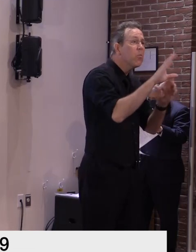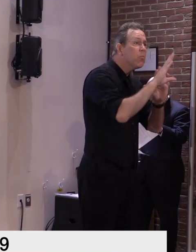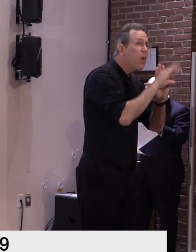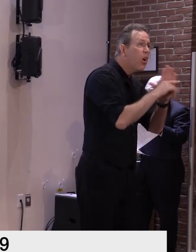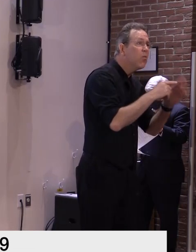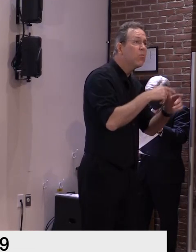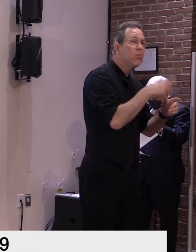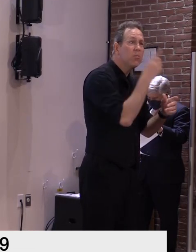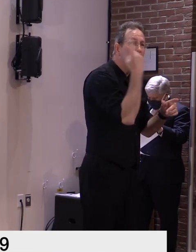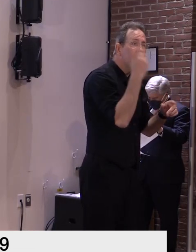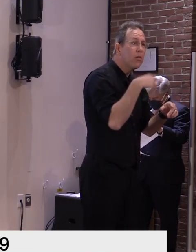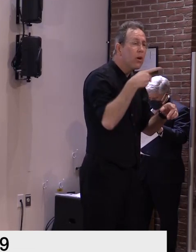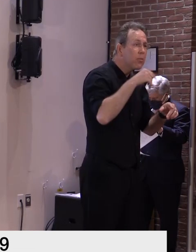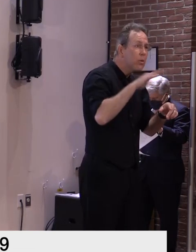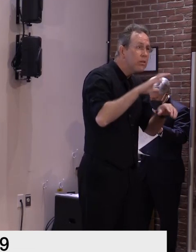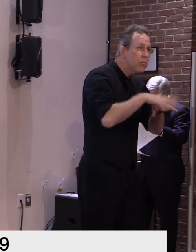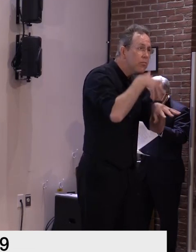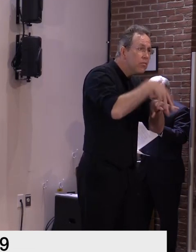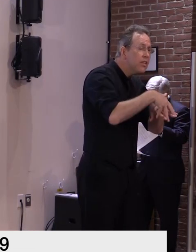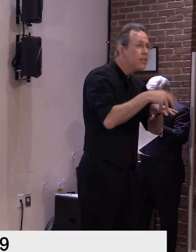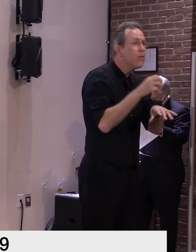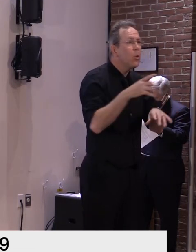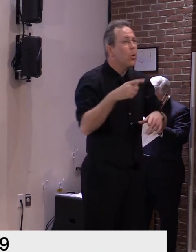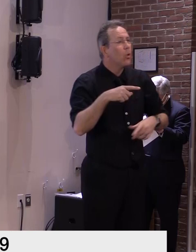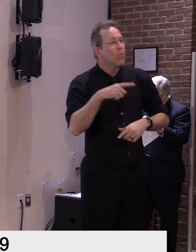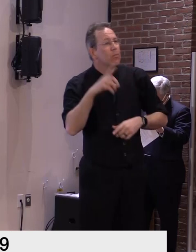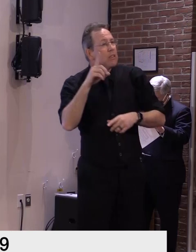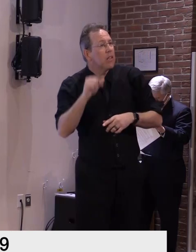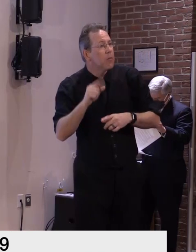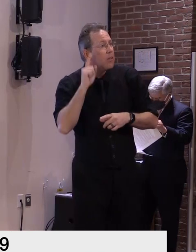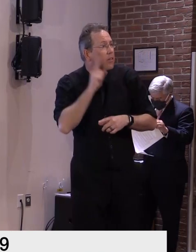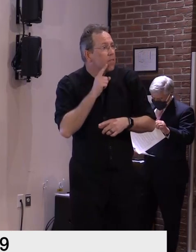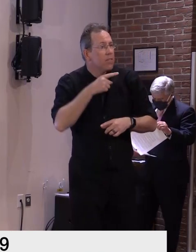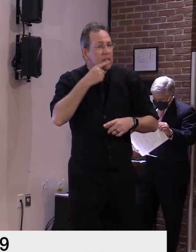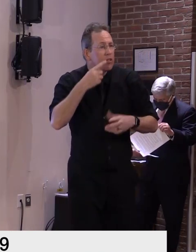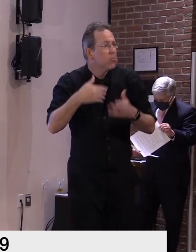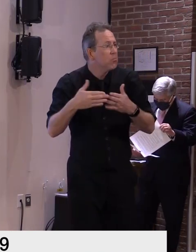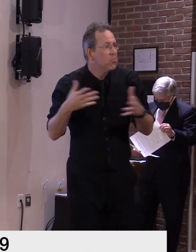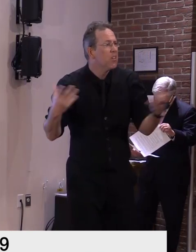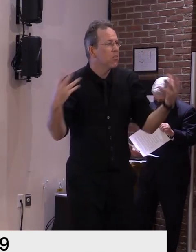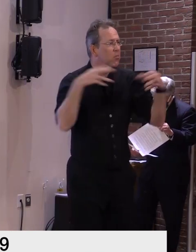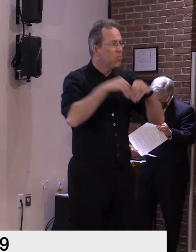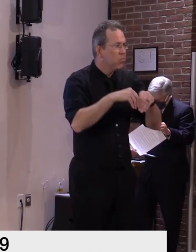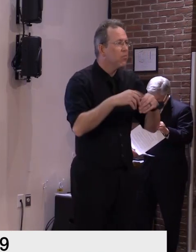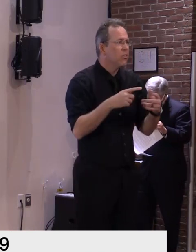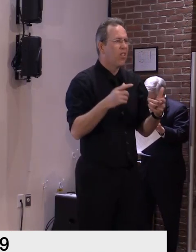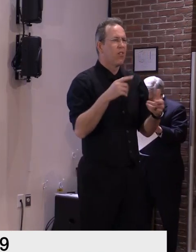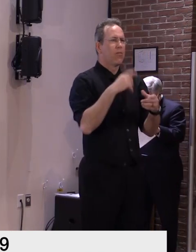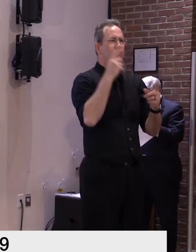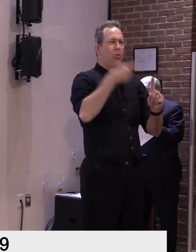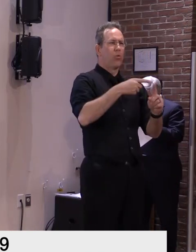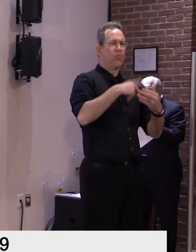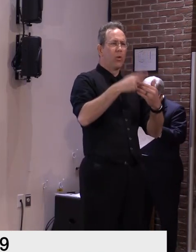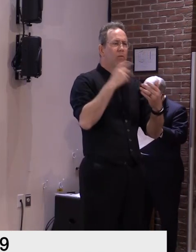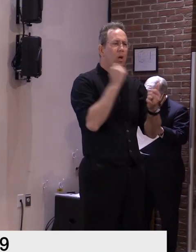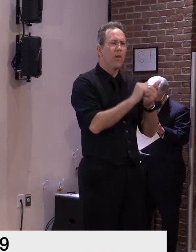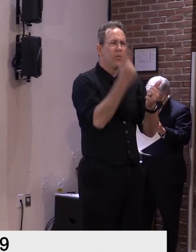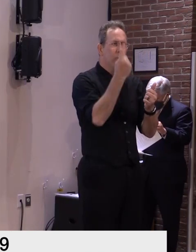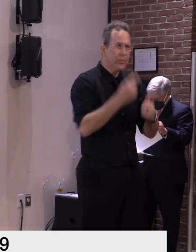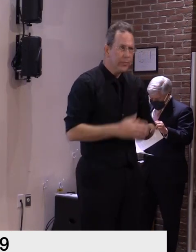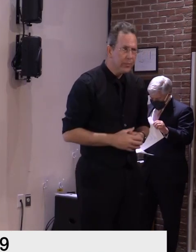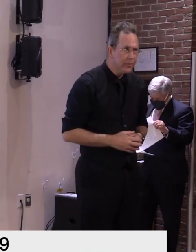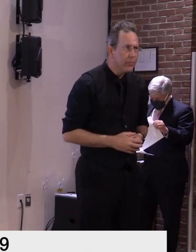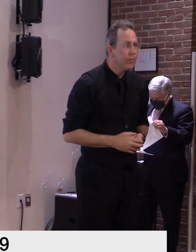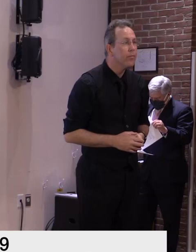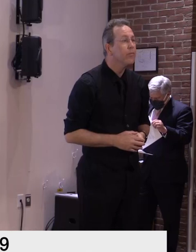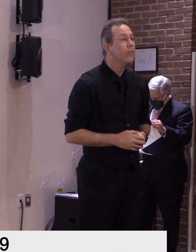summer programs in moving towards safe, inclusive operations in the coming months. To close, I strongly